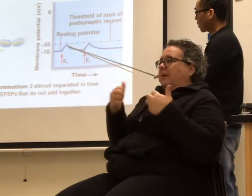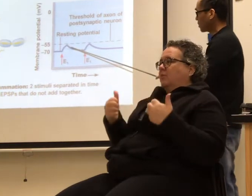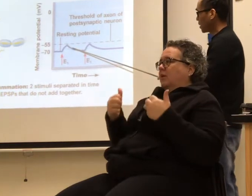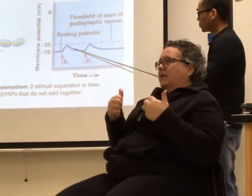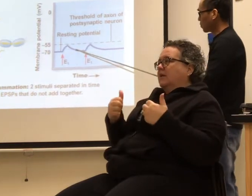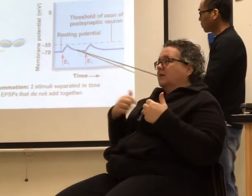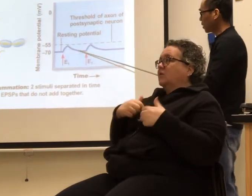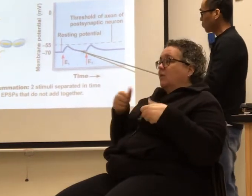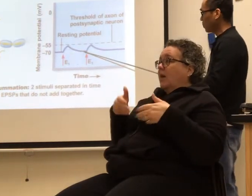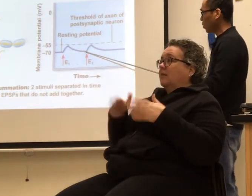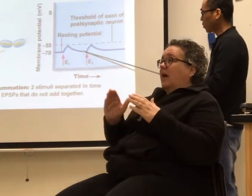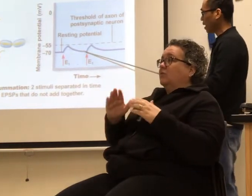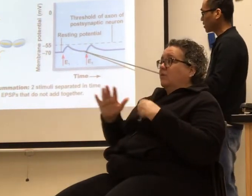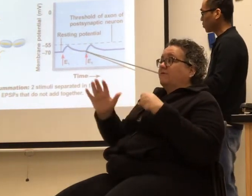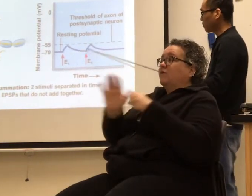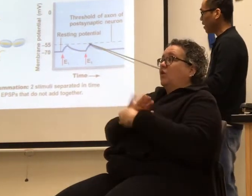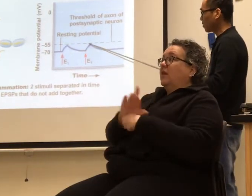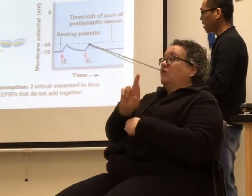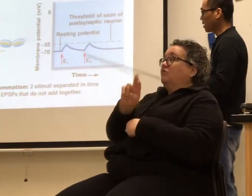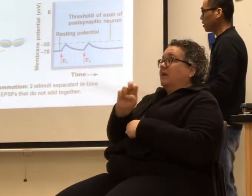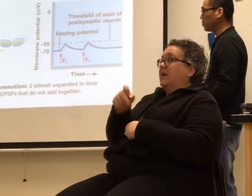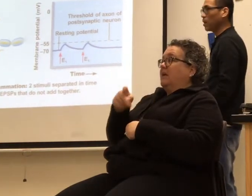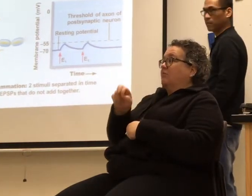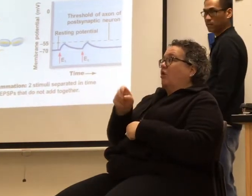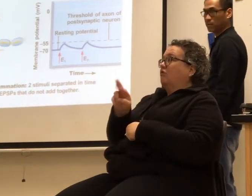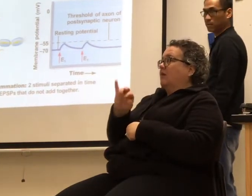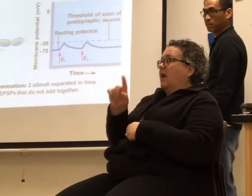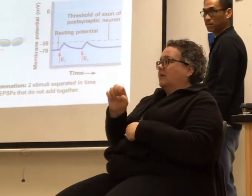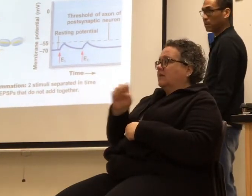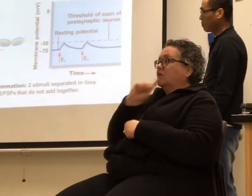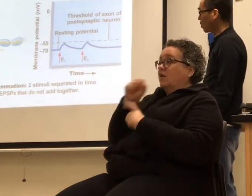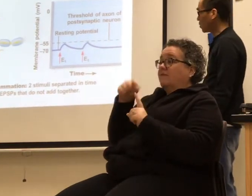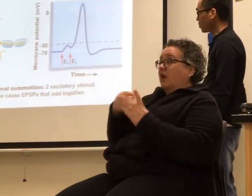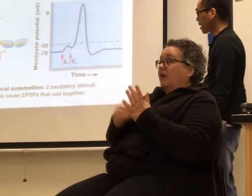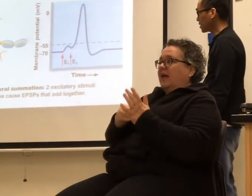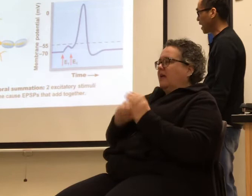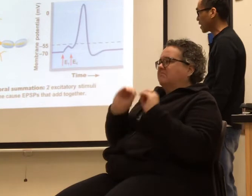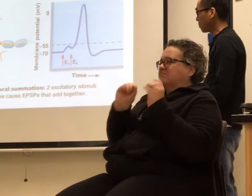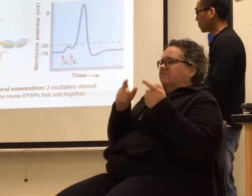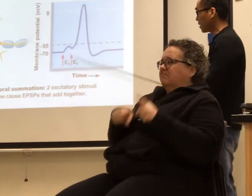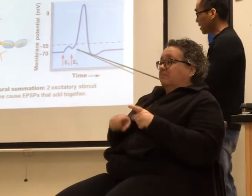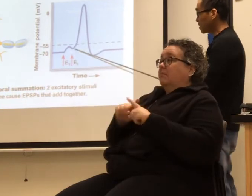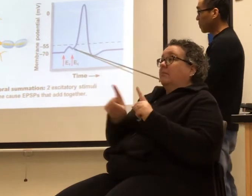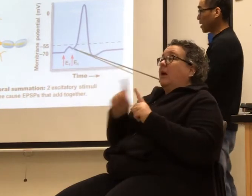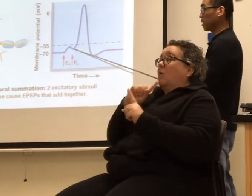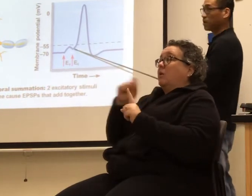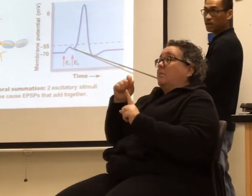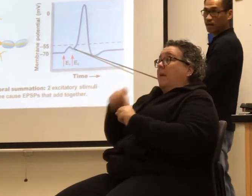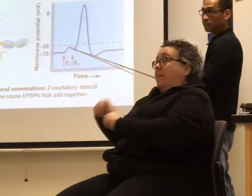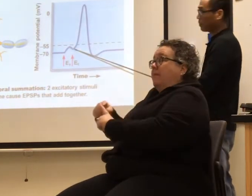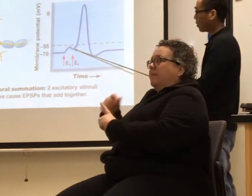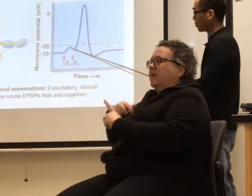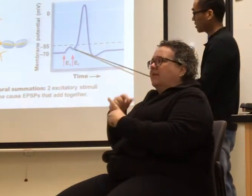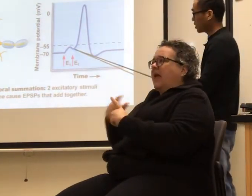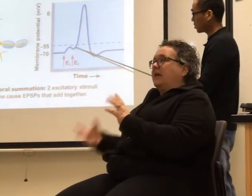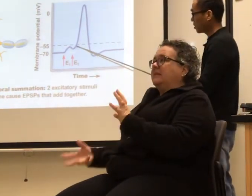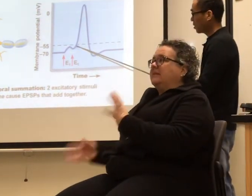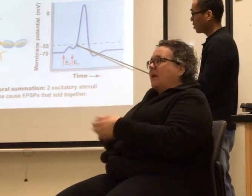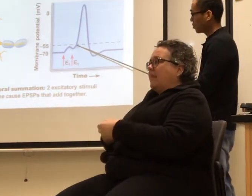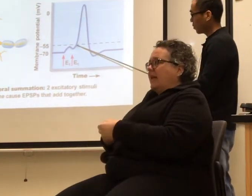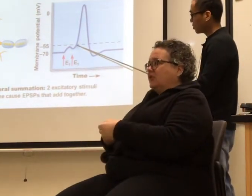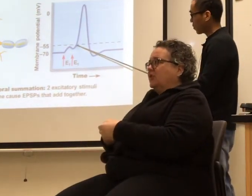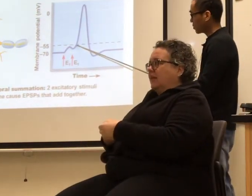the membrane potential to fully repolarize, and you fired again, didn't do nothing. But when you kind of stacked them up, they summated. You had enough